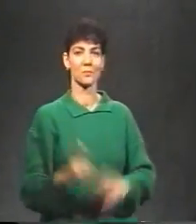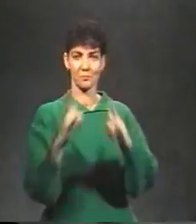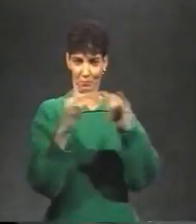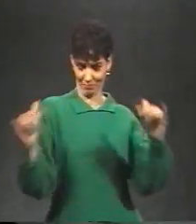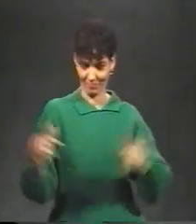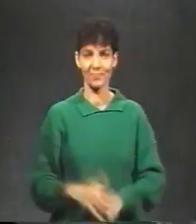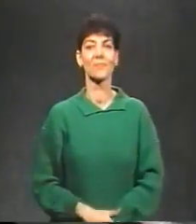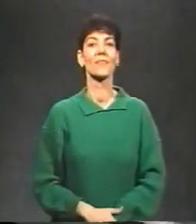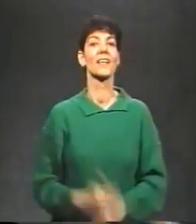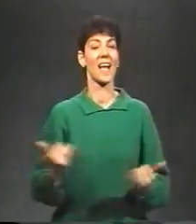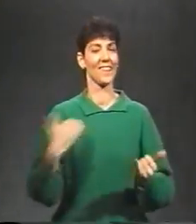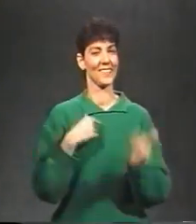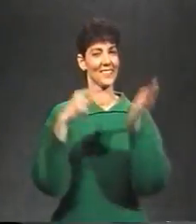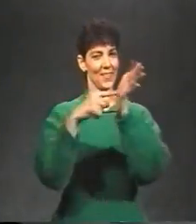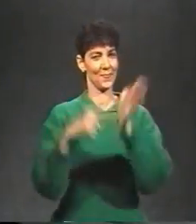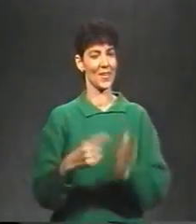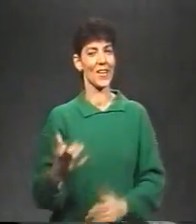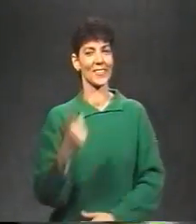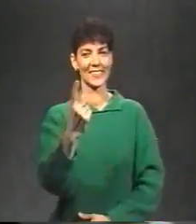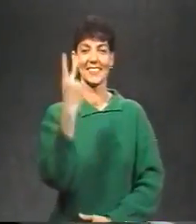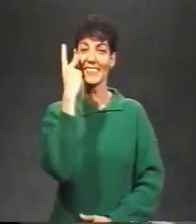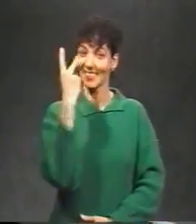Watch these examples.